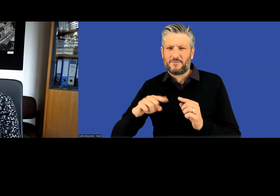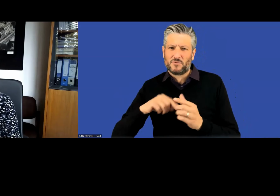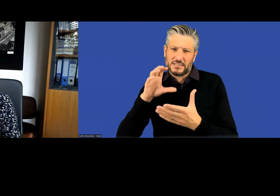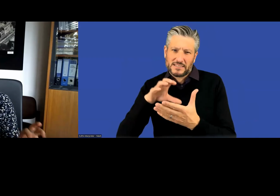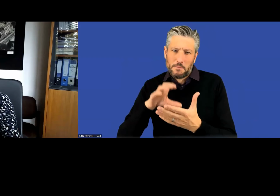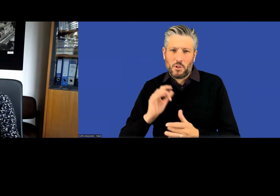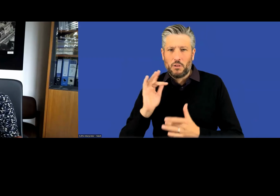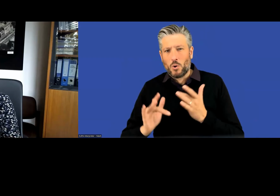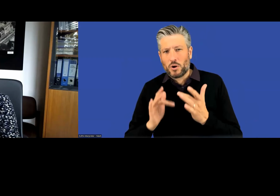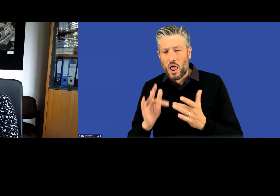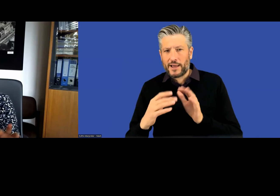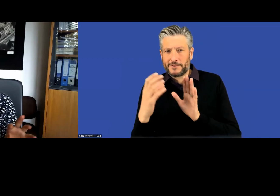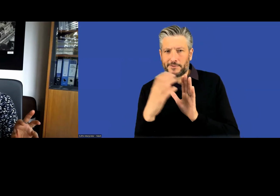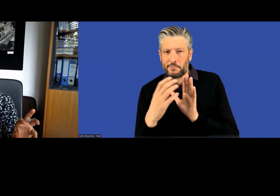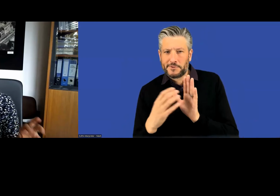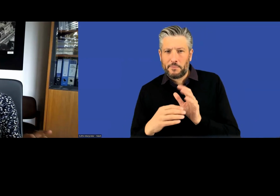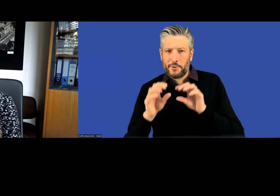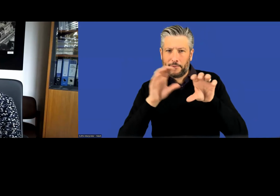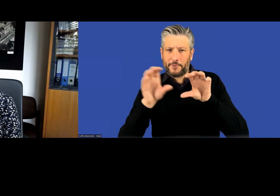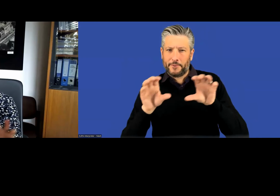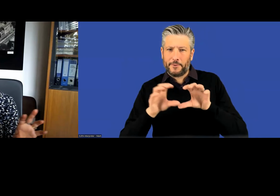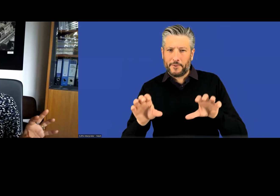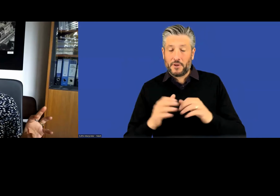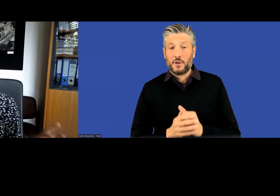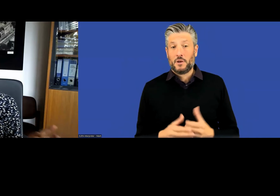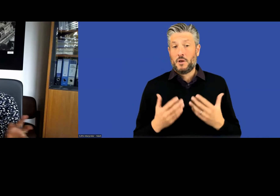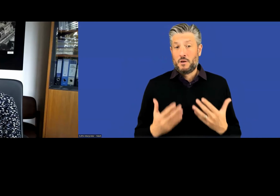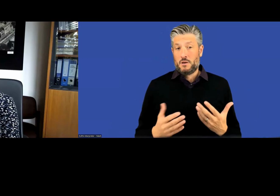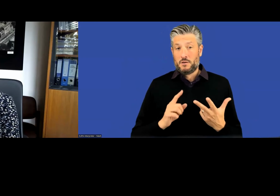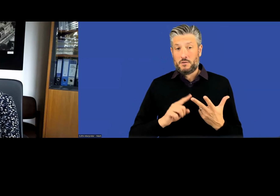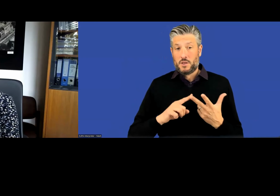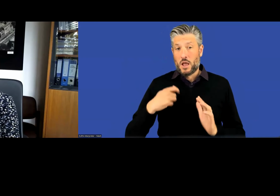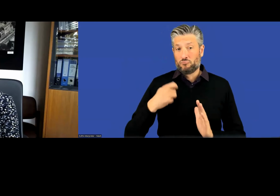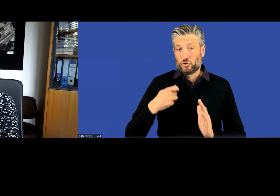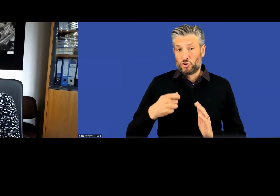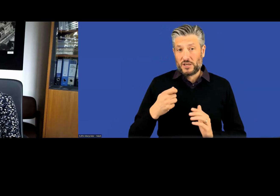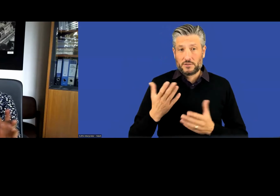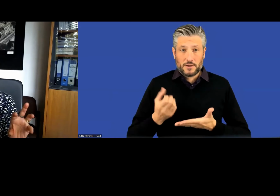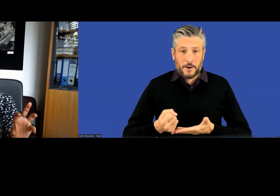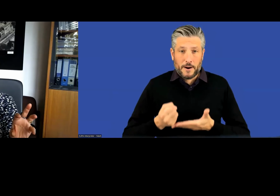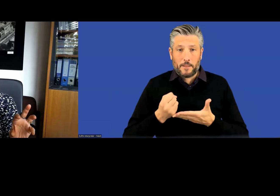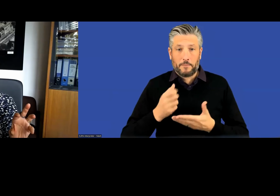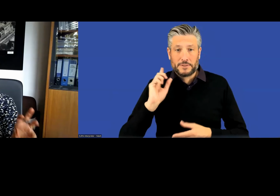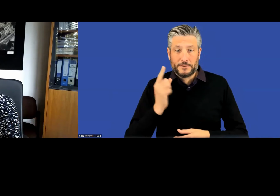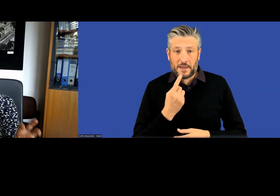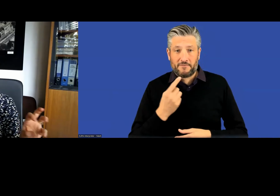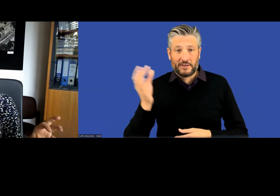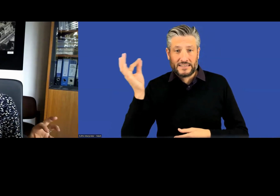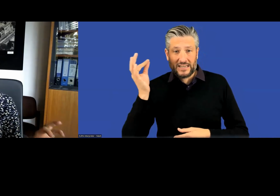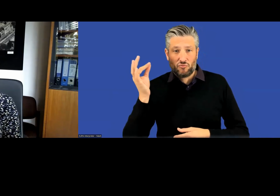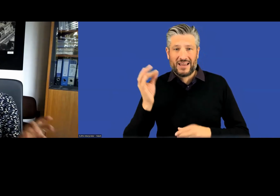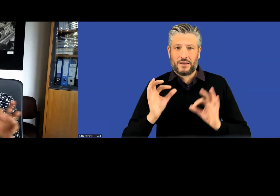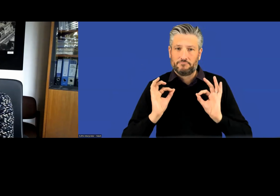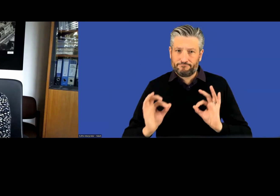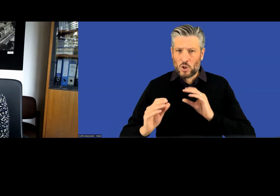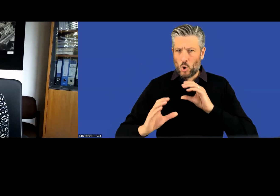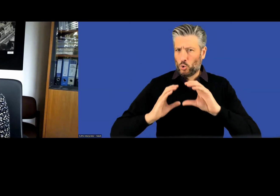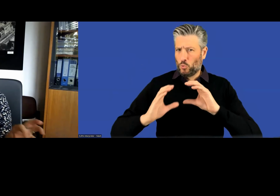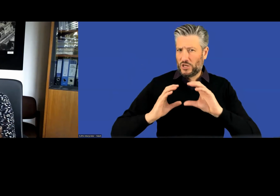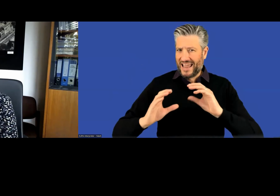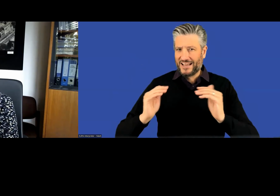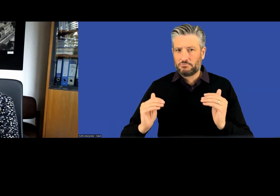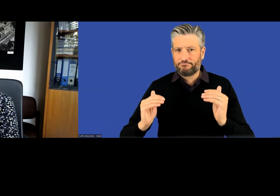at the moment also looking at improving communication between deaf and hearing individuals and translating between spoken to